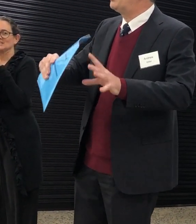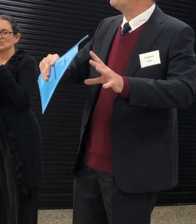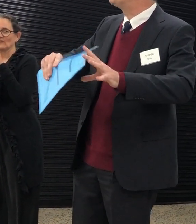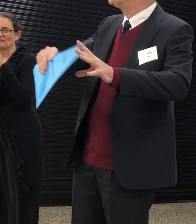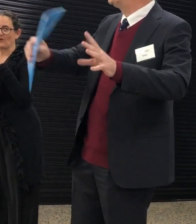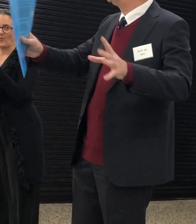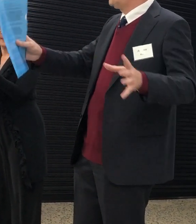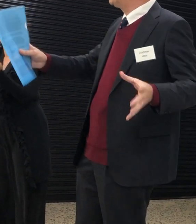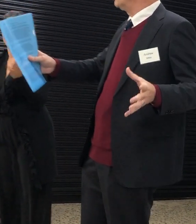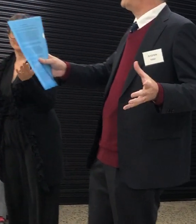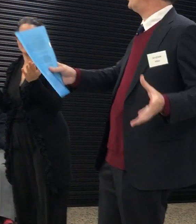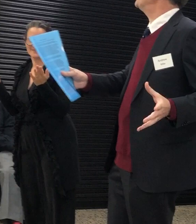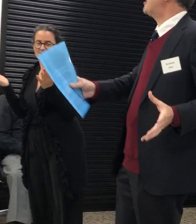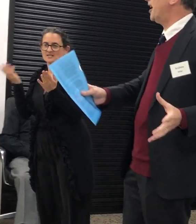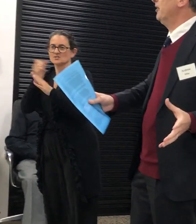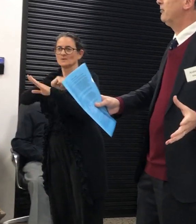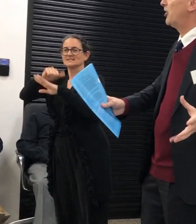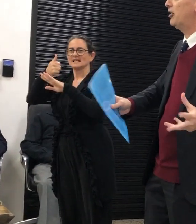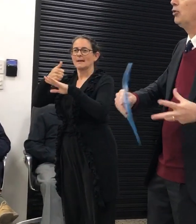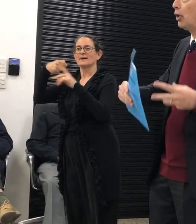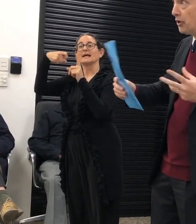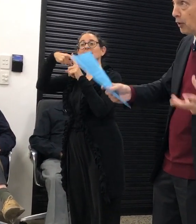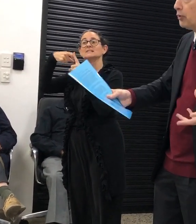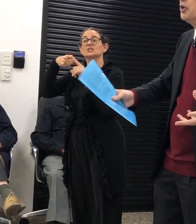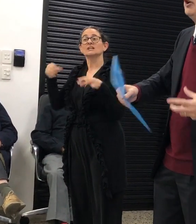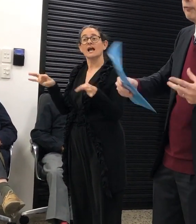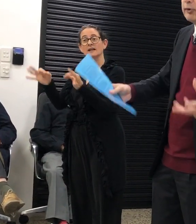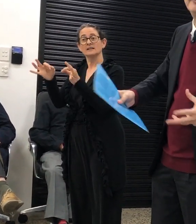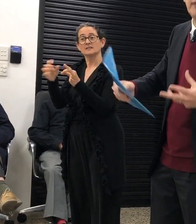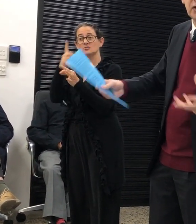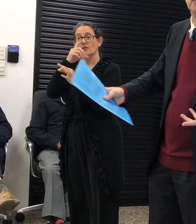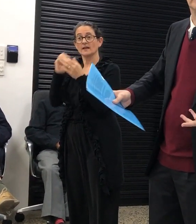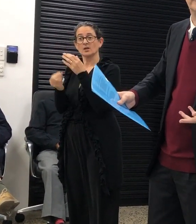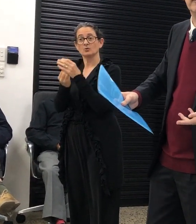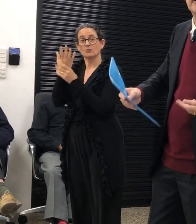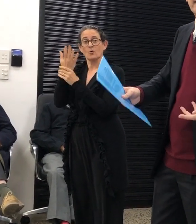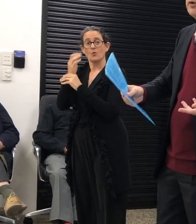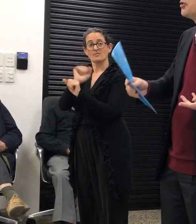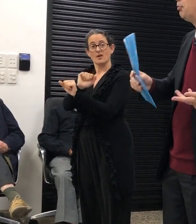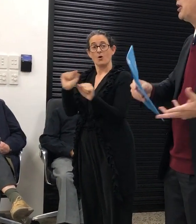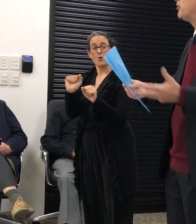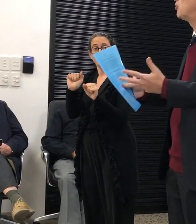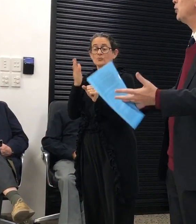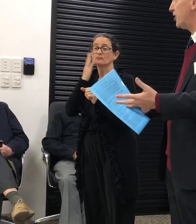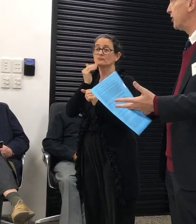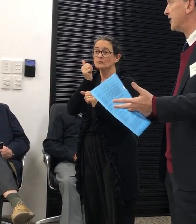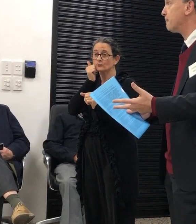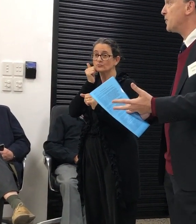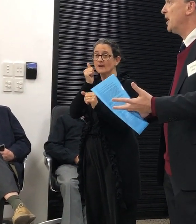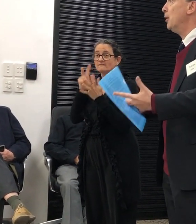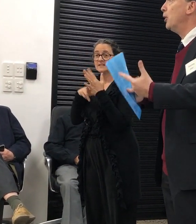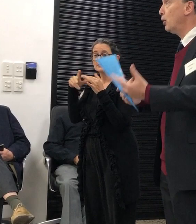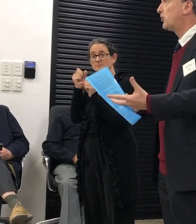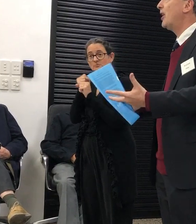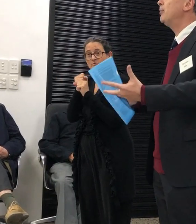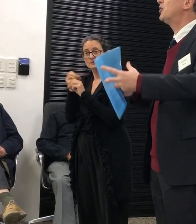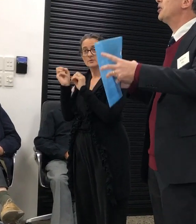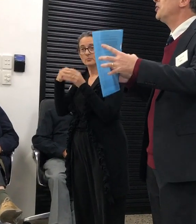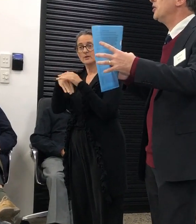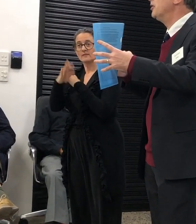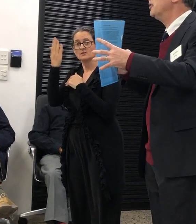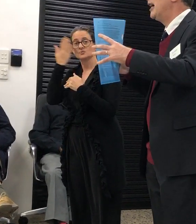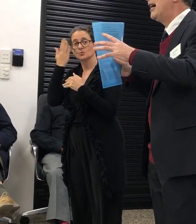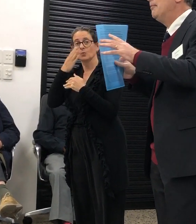grounds, we help them to develop what we call a kitchen garden, so they can grow their own fruits and vegetables and so on to put in the school lunches. We're also